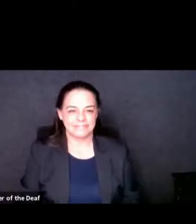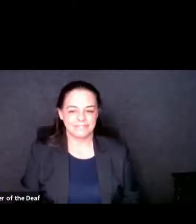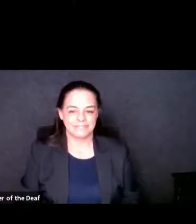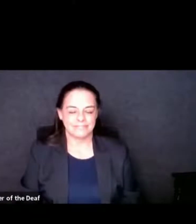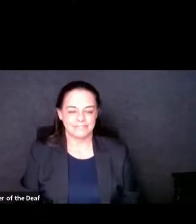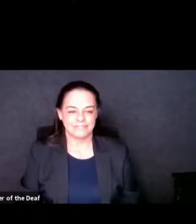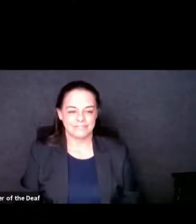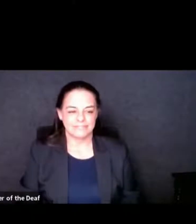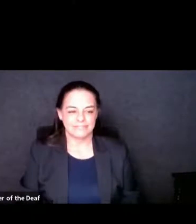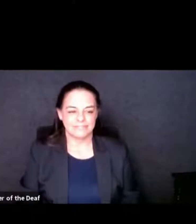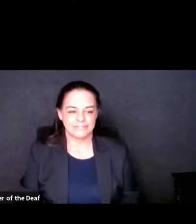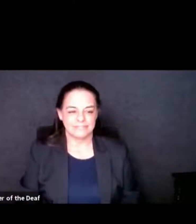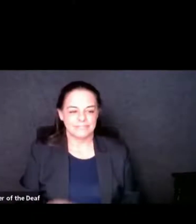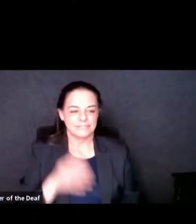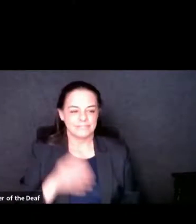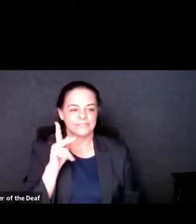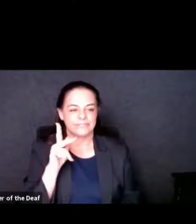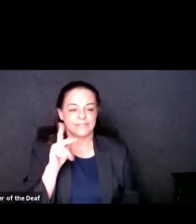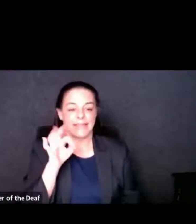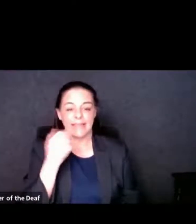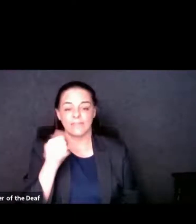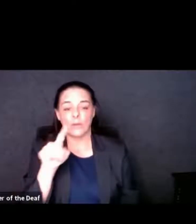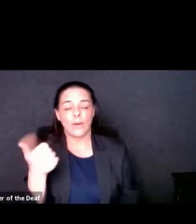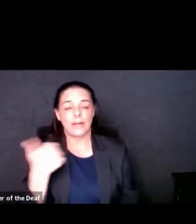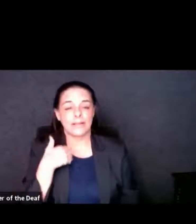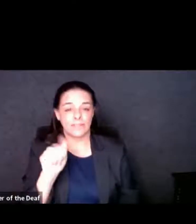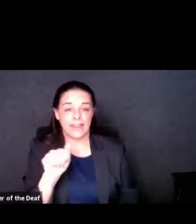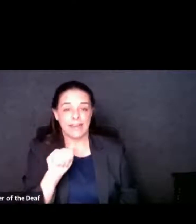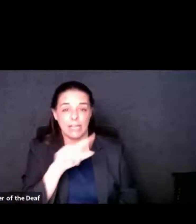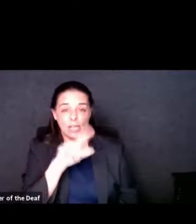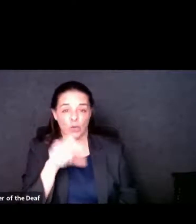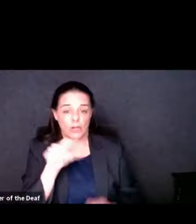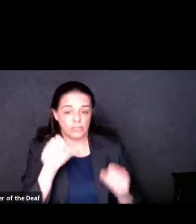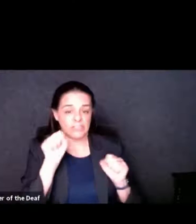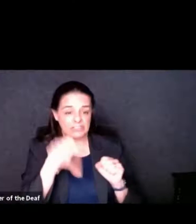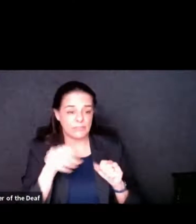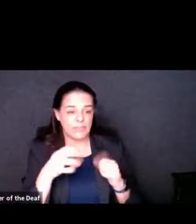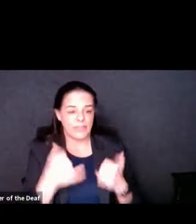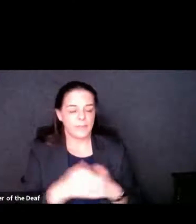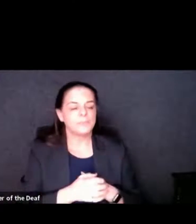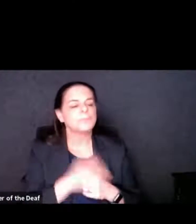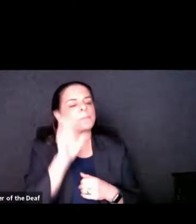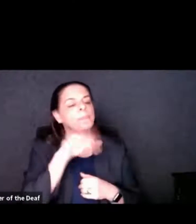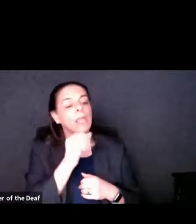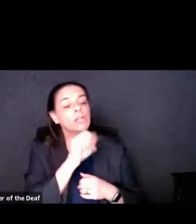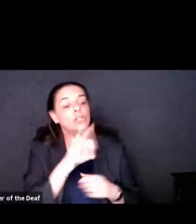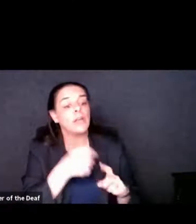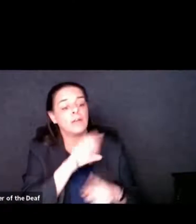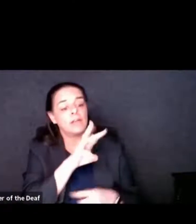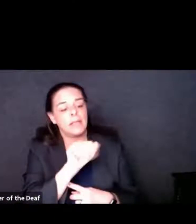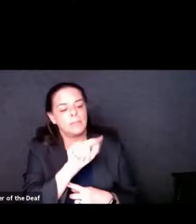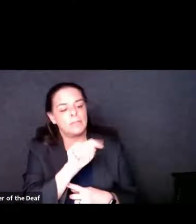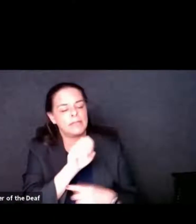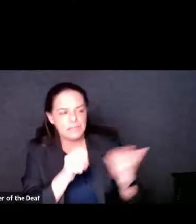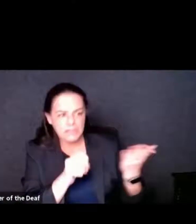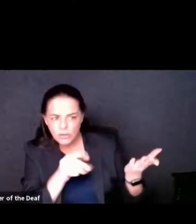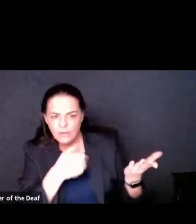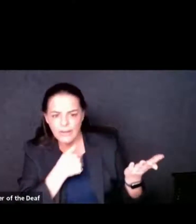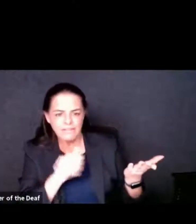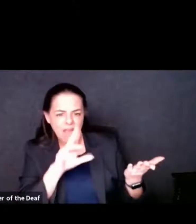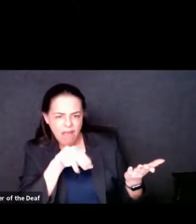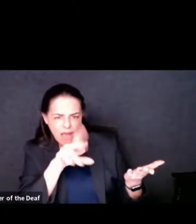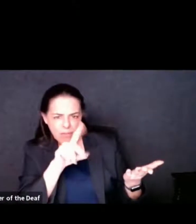All right, in the meantime, while Cole's typing, if anyone else has any questions, please go ahead and submit them. Jeff with WATE asks, do you have any update